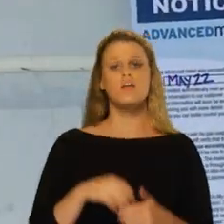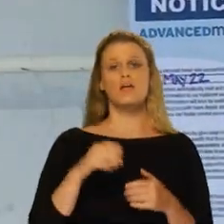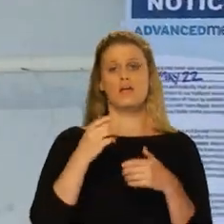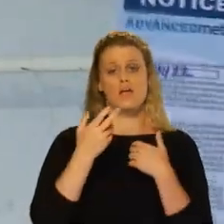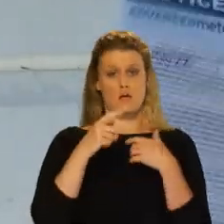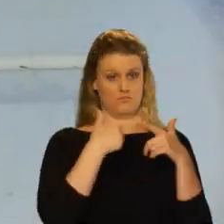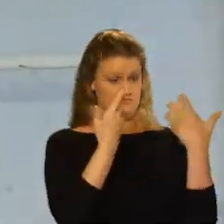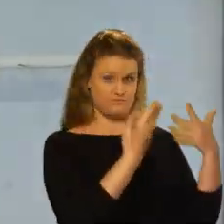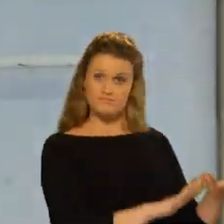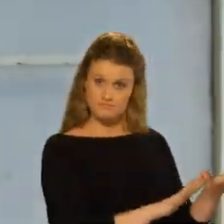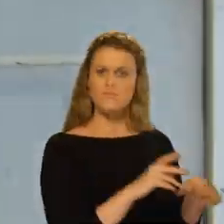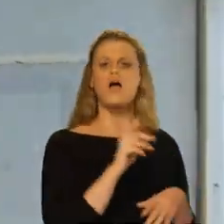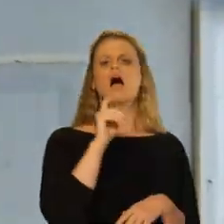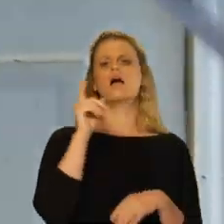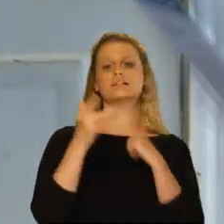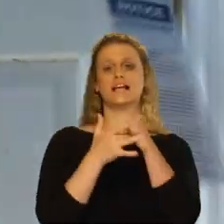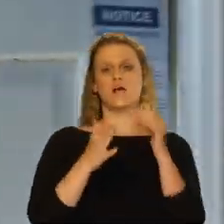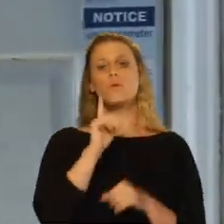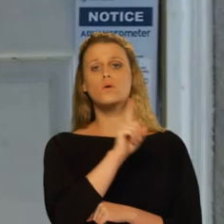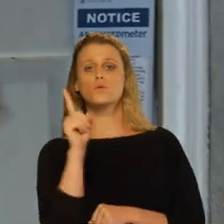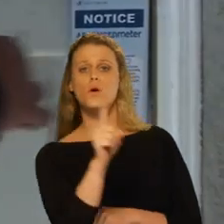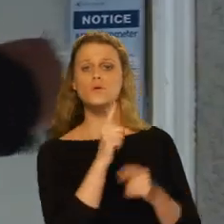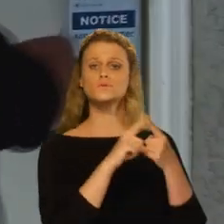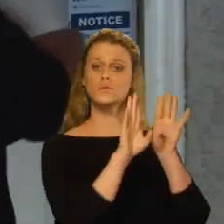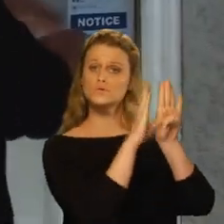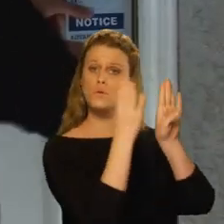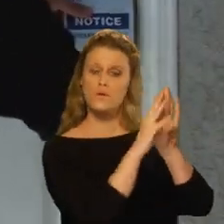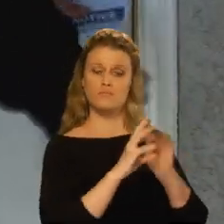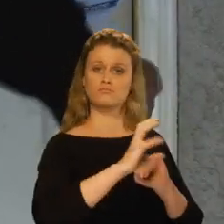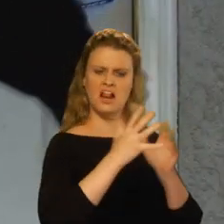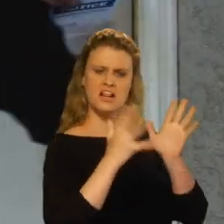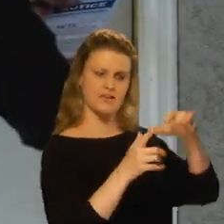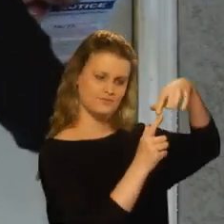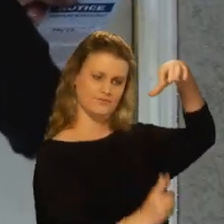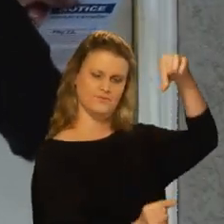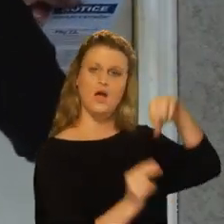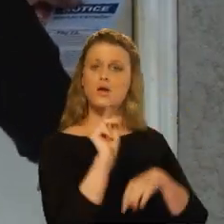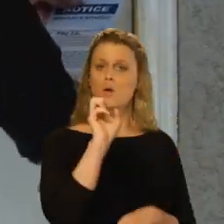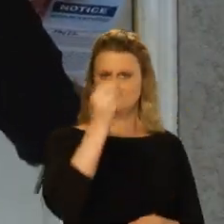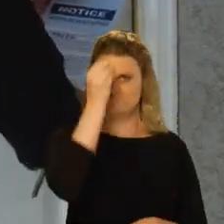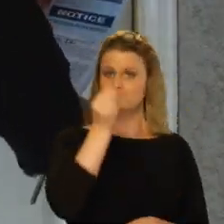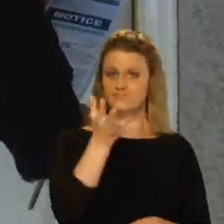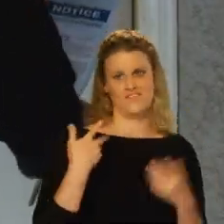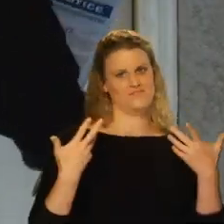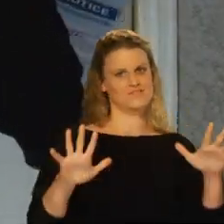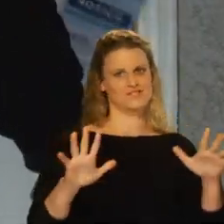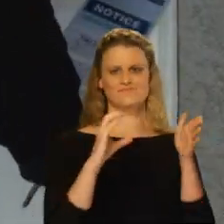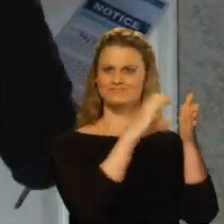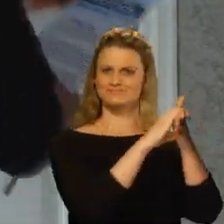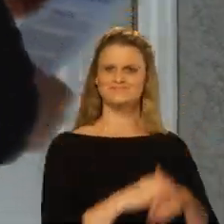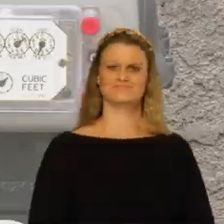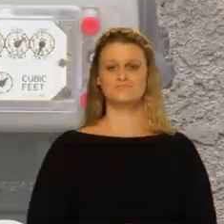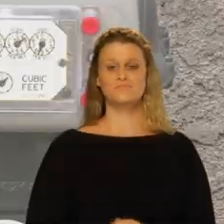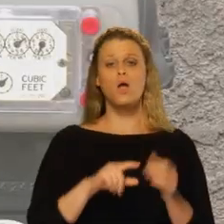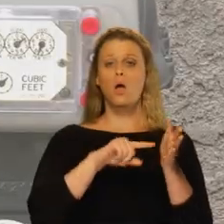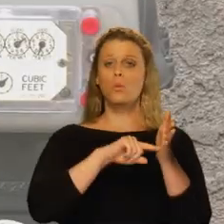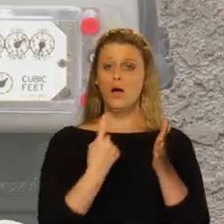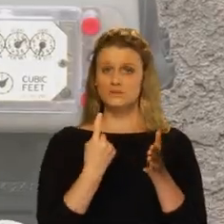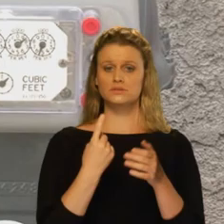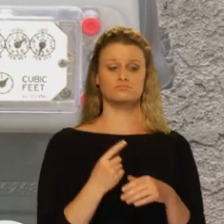installation, the technician will leave a notice on your door letting you know the meter has been upgraded successfully. Once the advanced meter